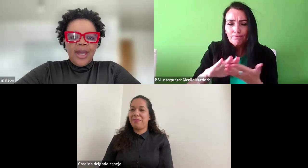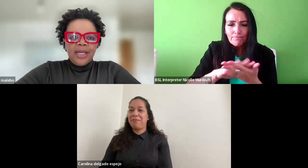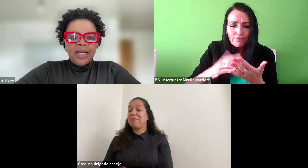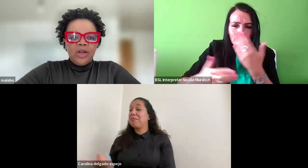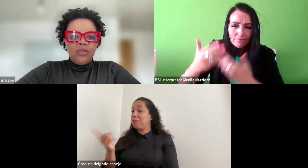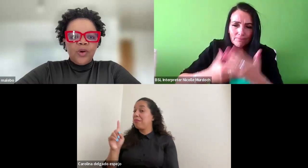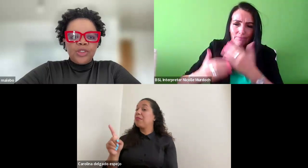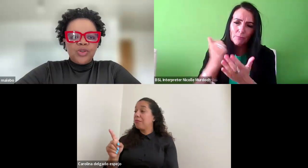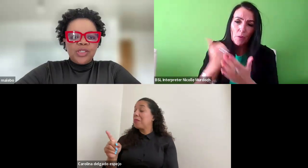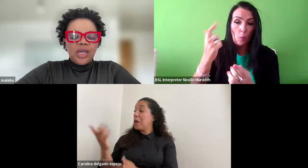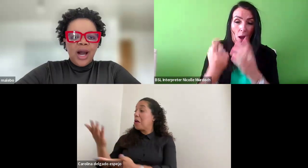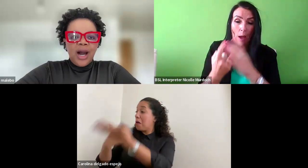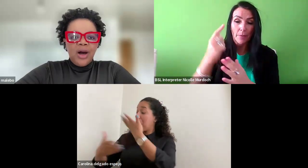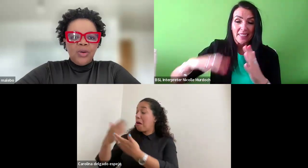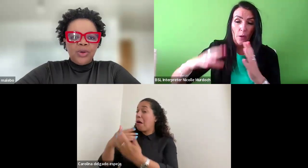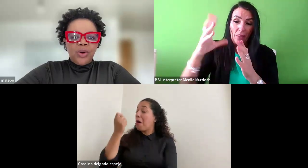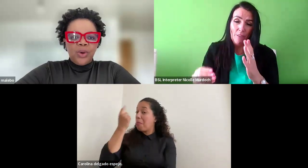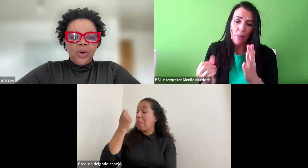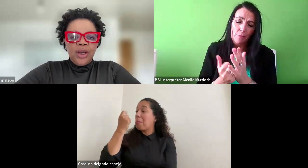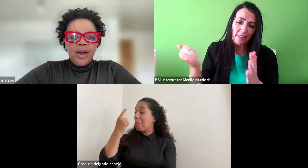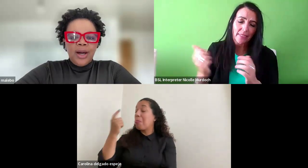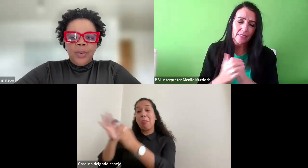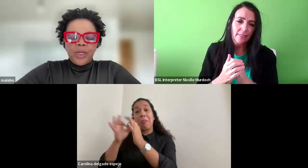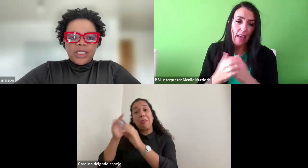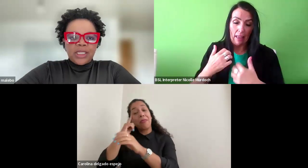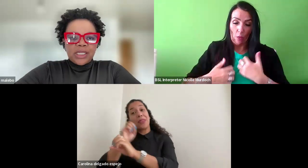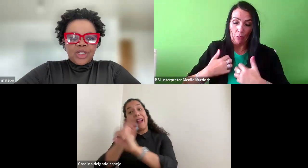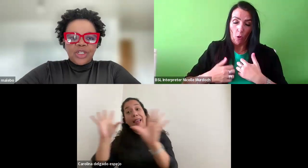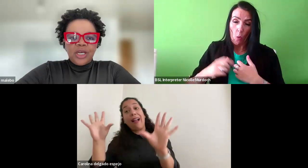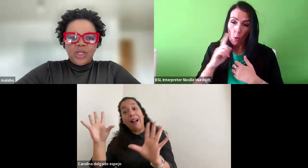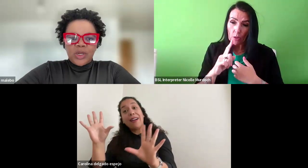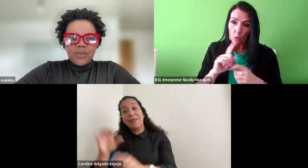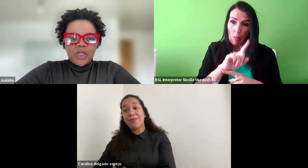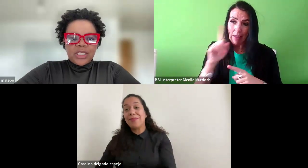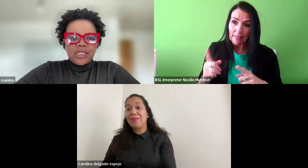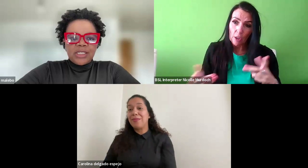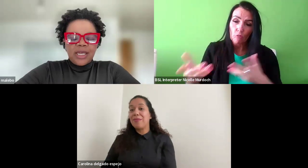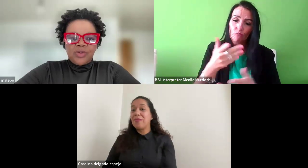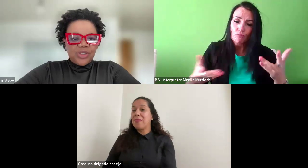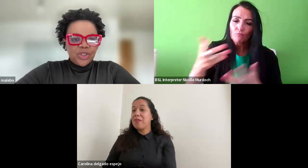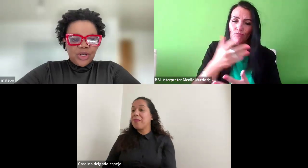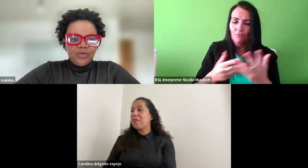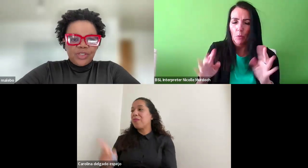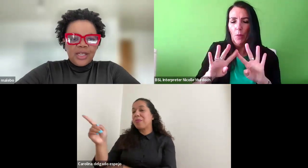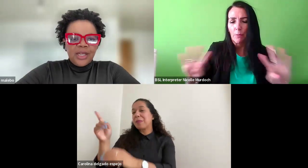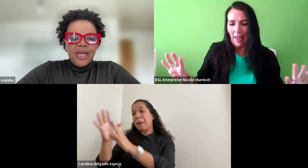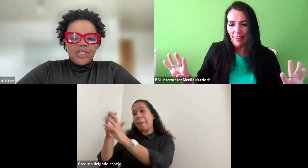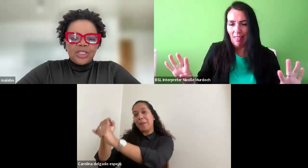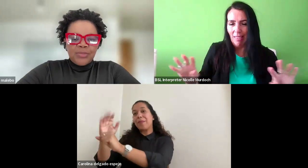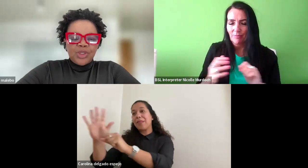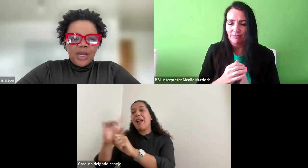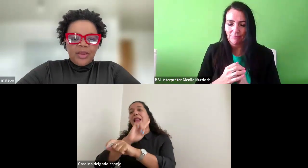study. And I look forward to see how your points and discussion and your experiences and the research that you've